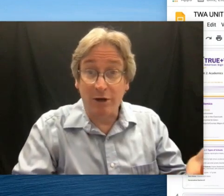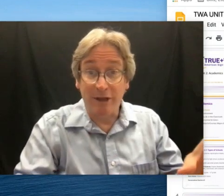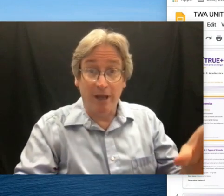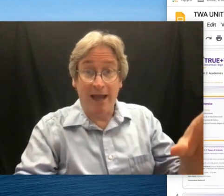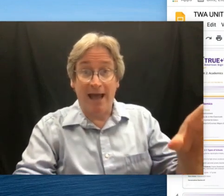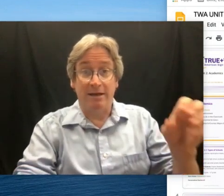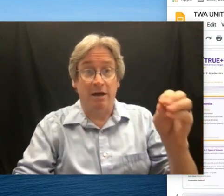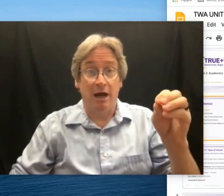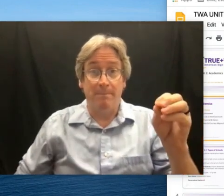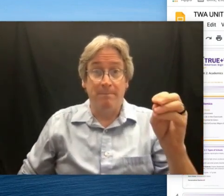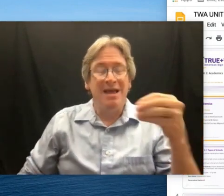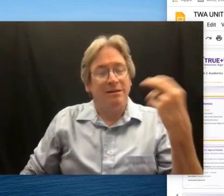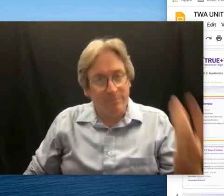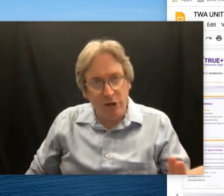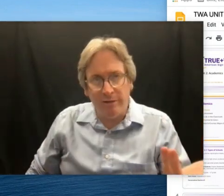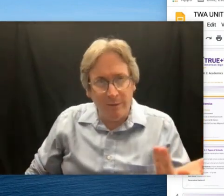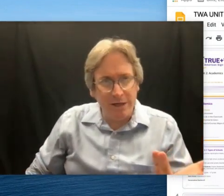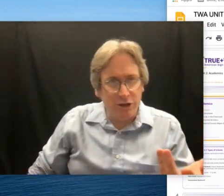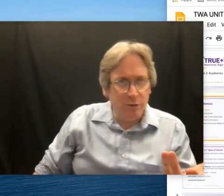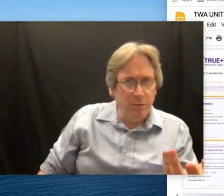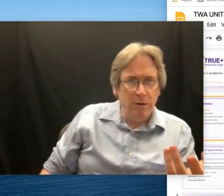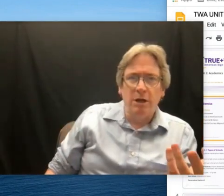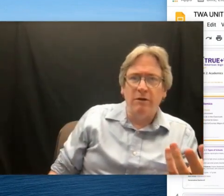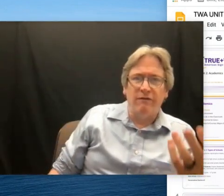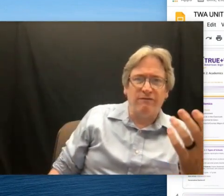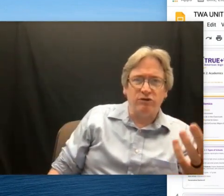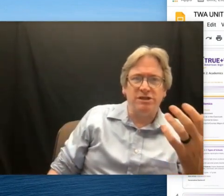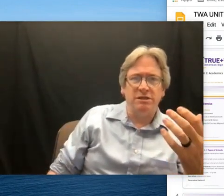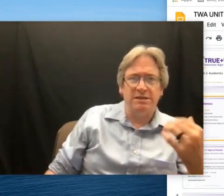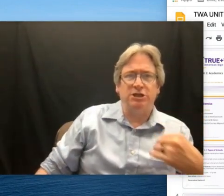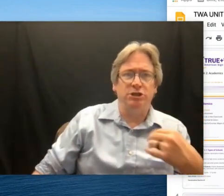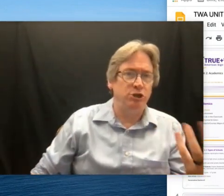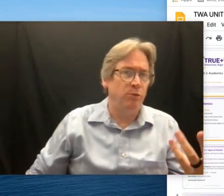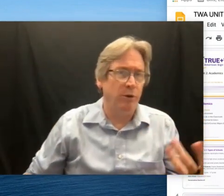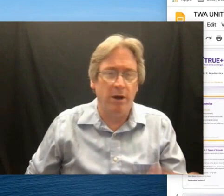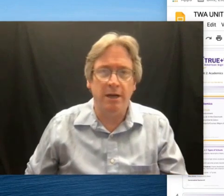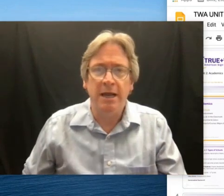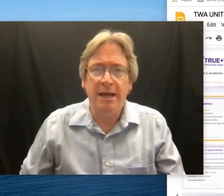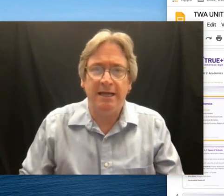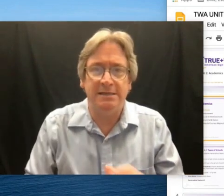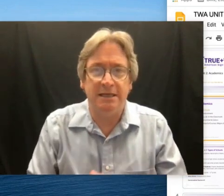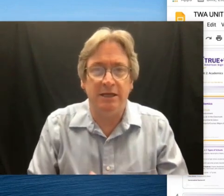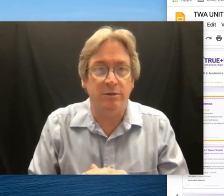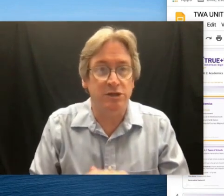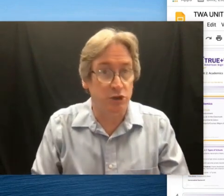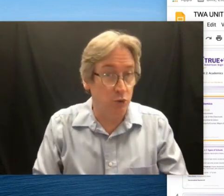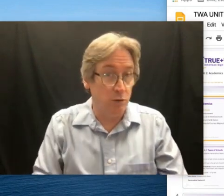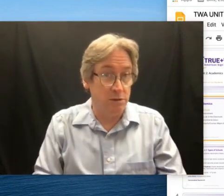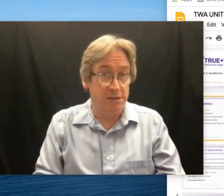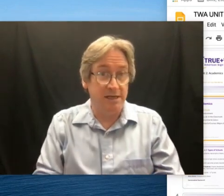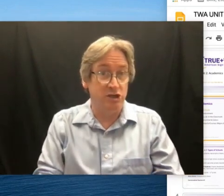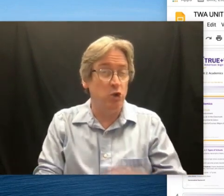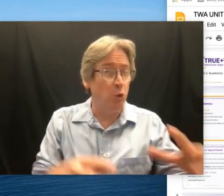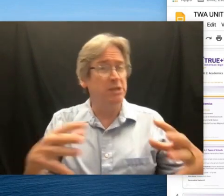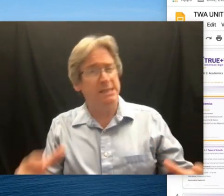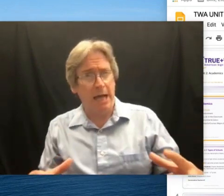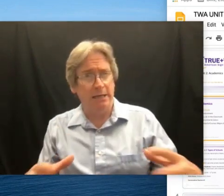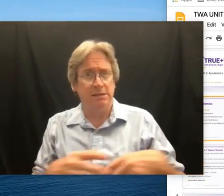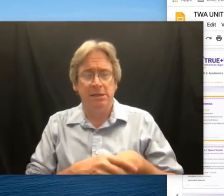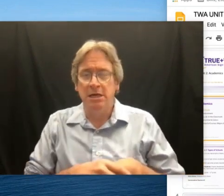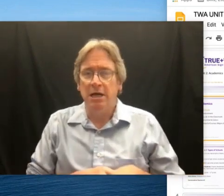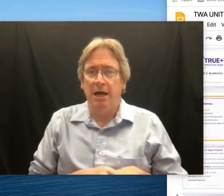So now we're going to be looking at Unit 2. The first section, 2.1, is dealing with schools and